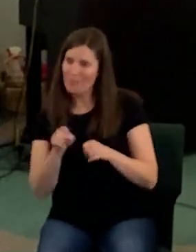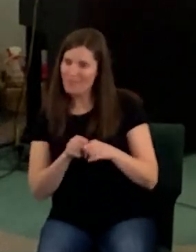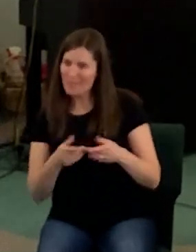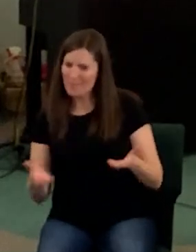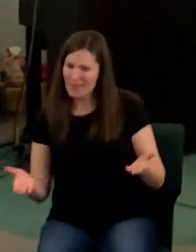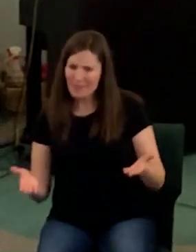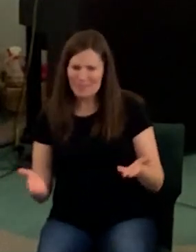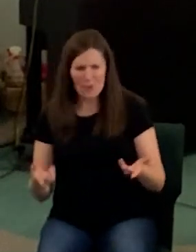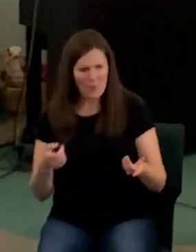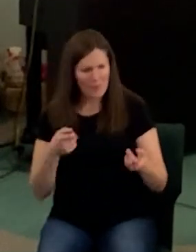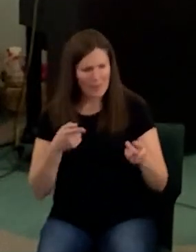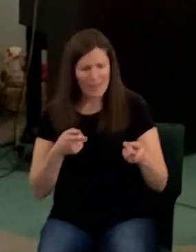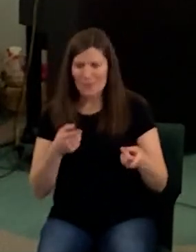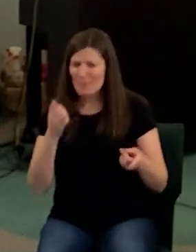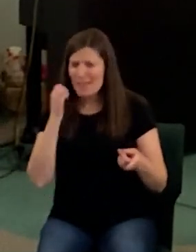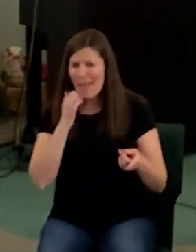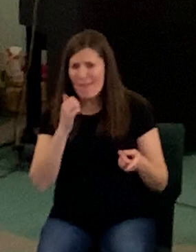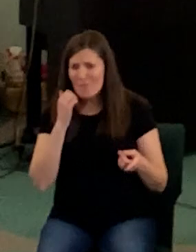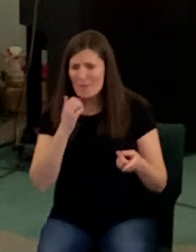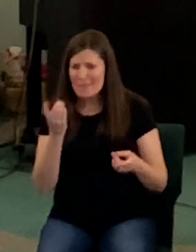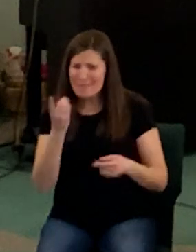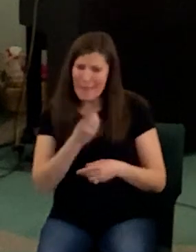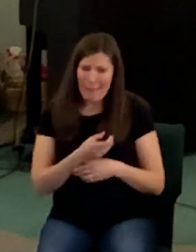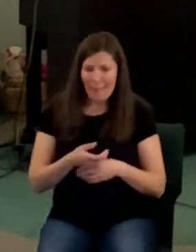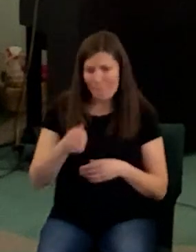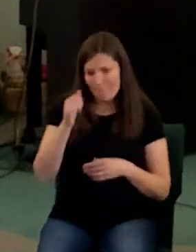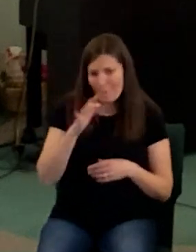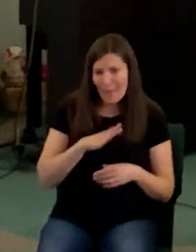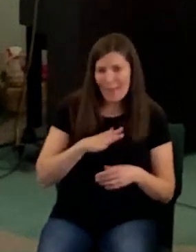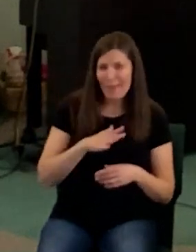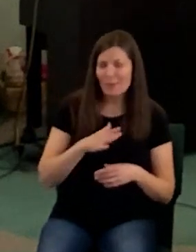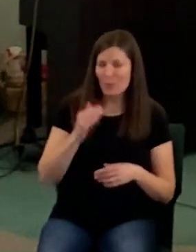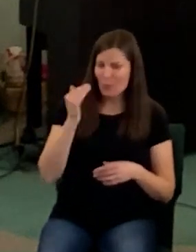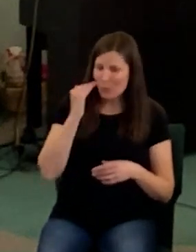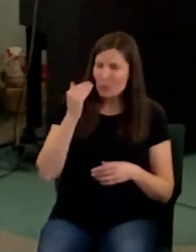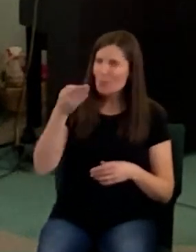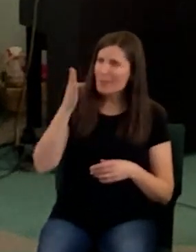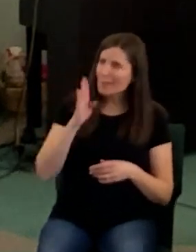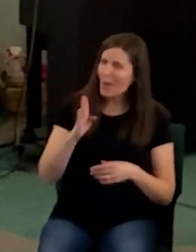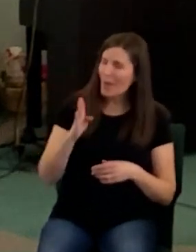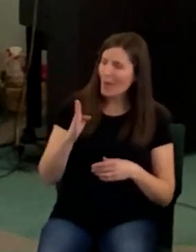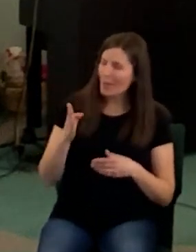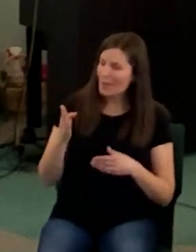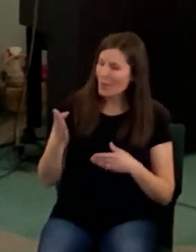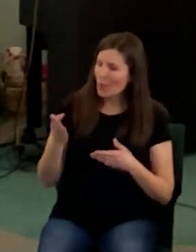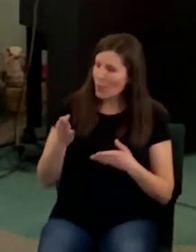everyday guy that knew God loved children and wanted what's best for them.